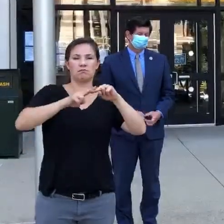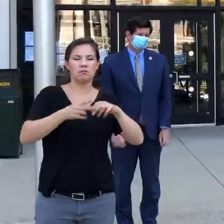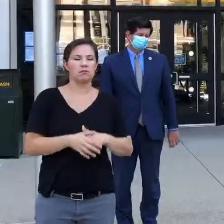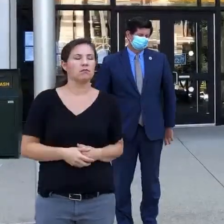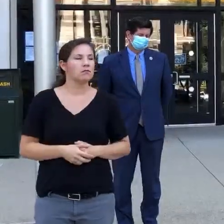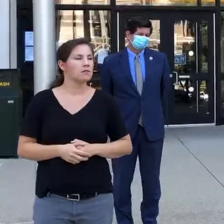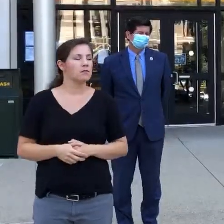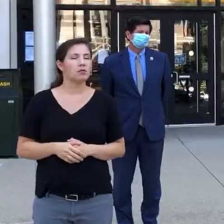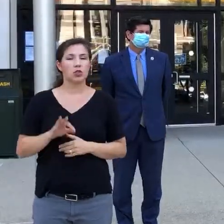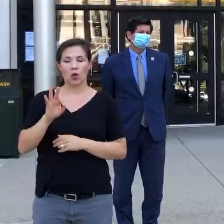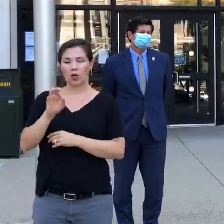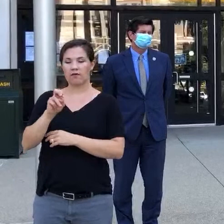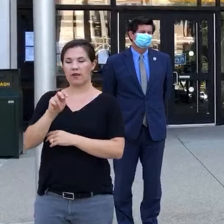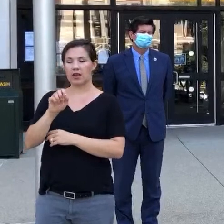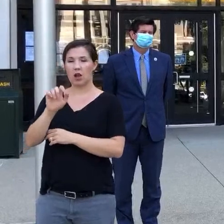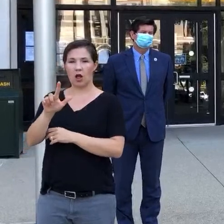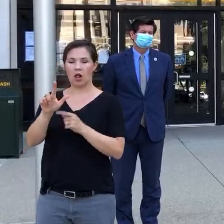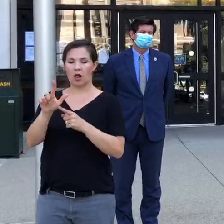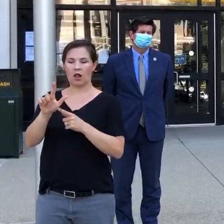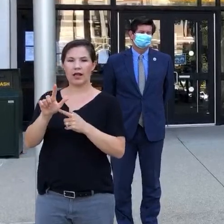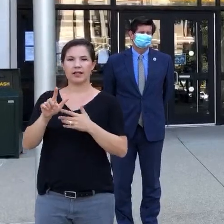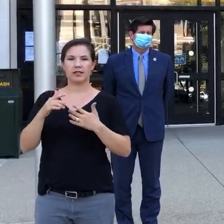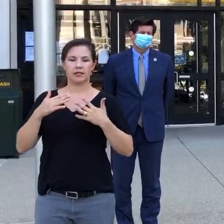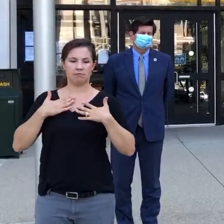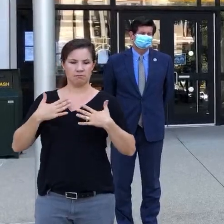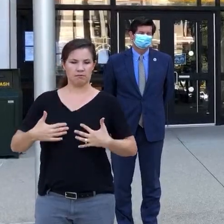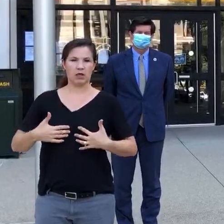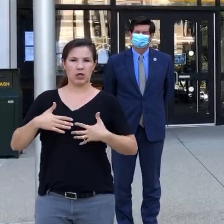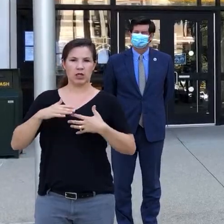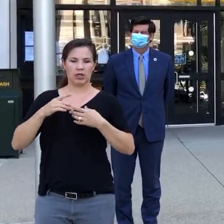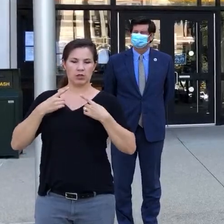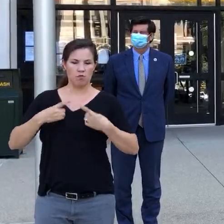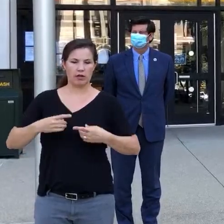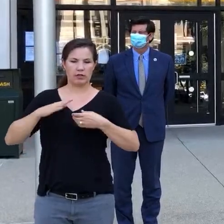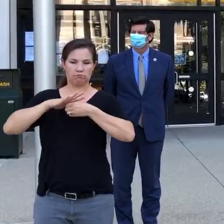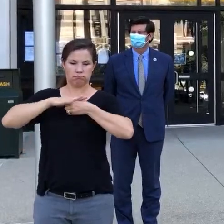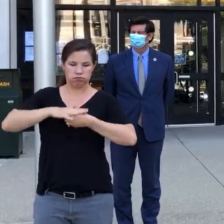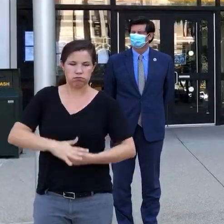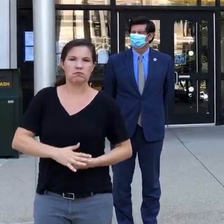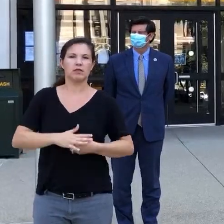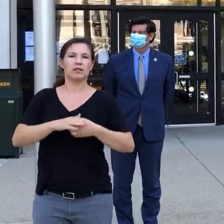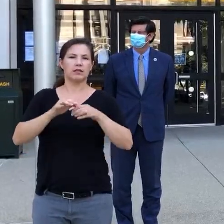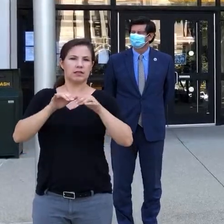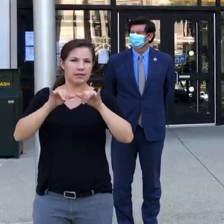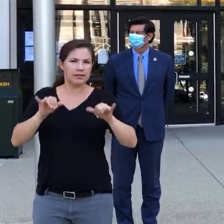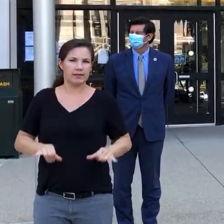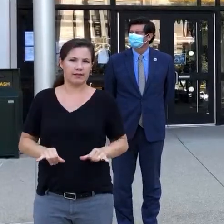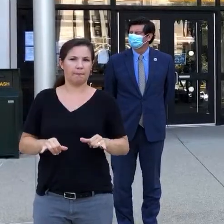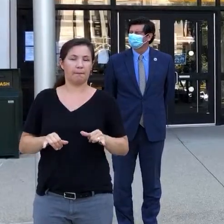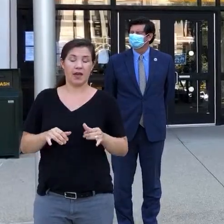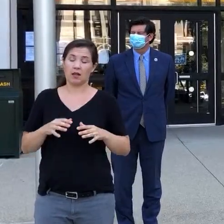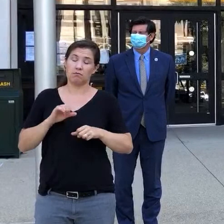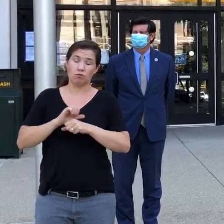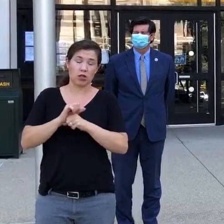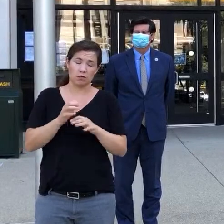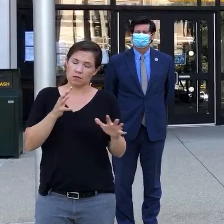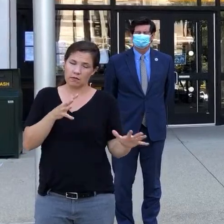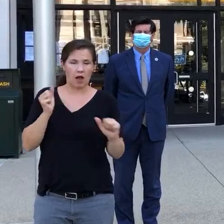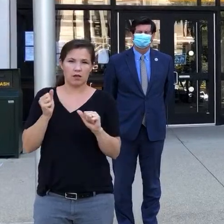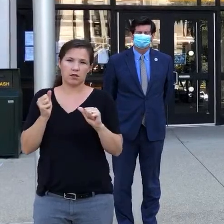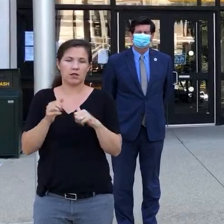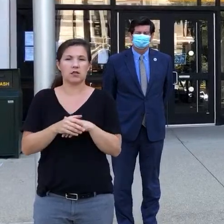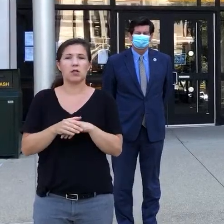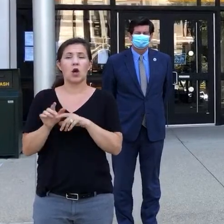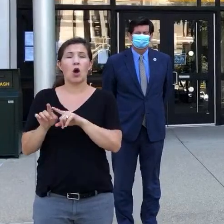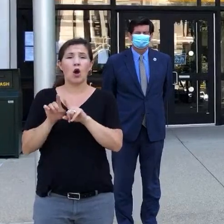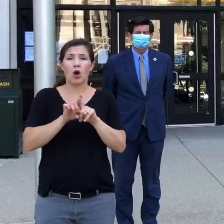fentanyl is a complete depressant of the respiratory system that works very quickly. You also have the presence